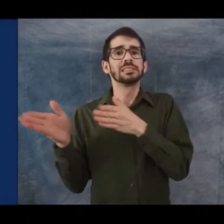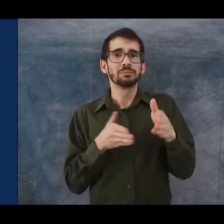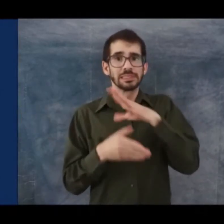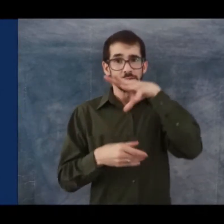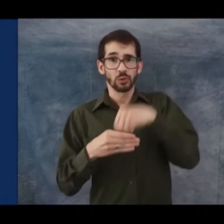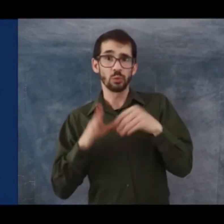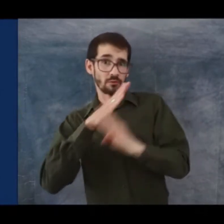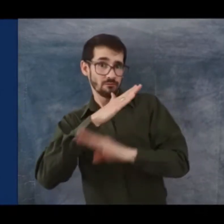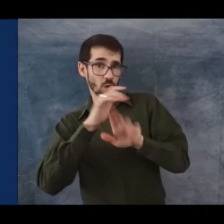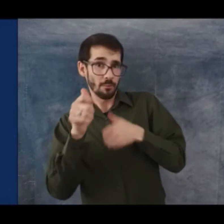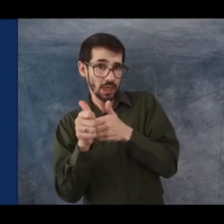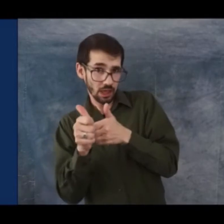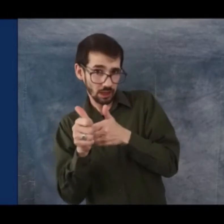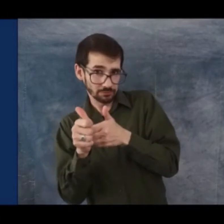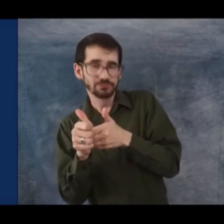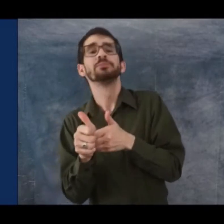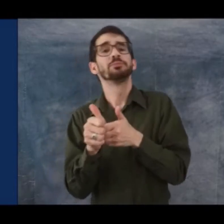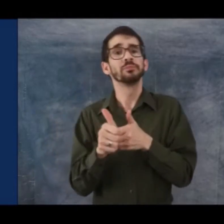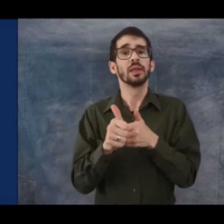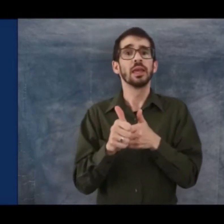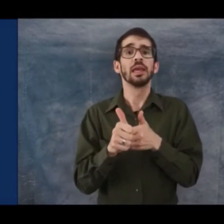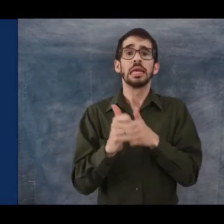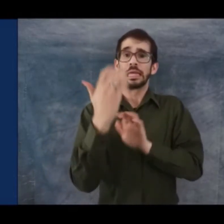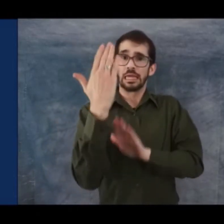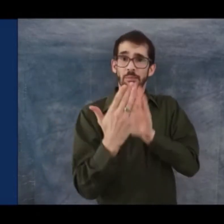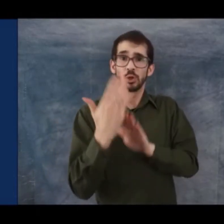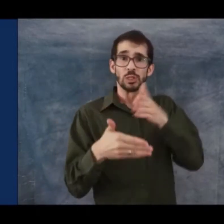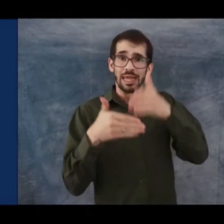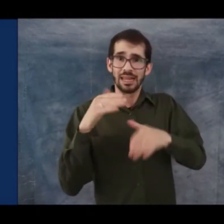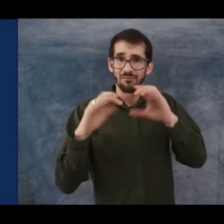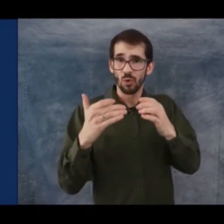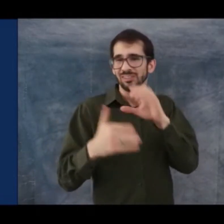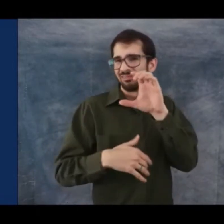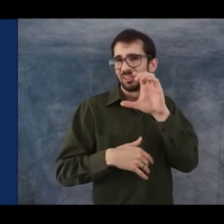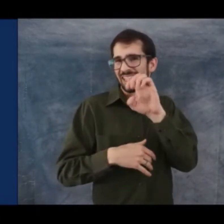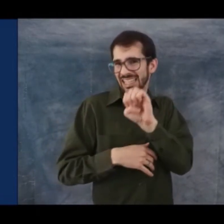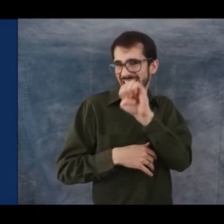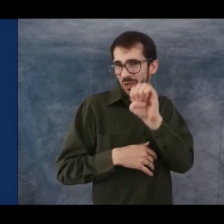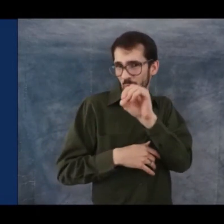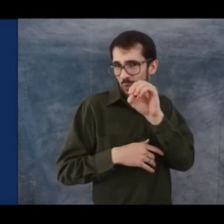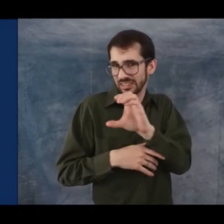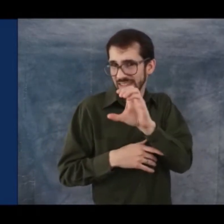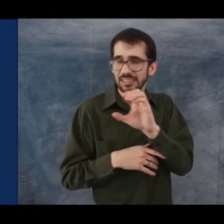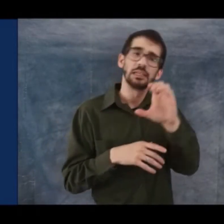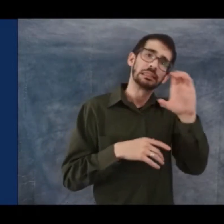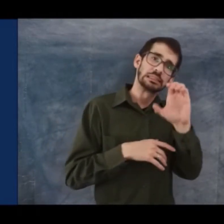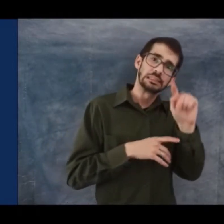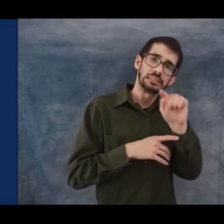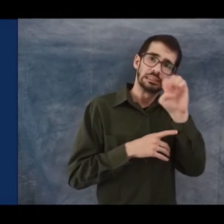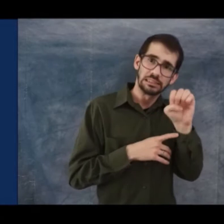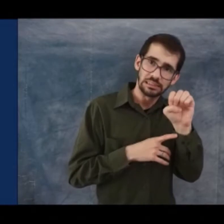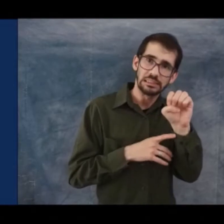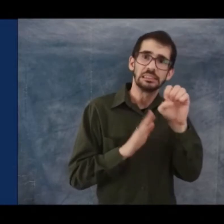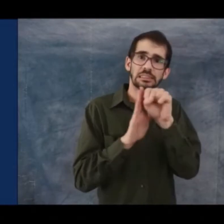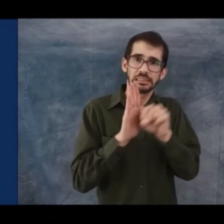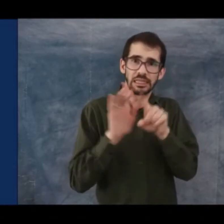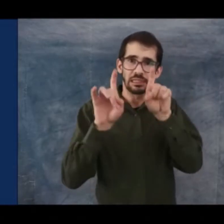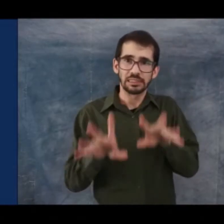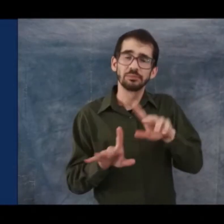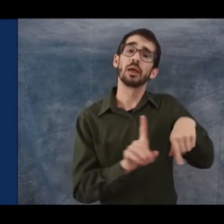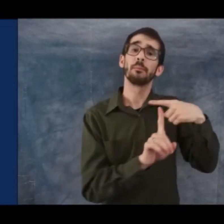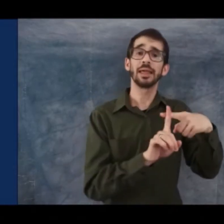makeup testing, in-person end-of-course and CTE state assessments, and our virtual teacher-made assessments.